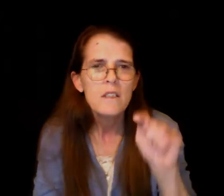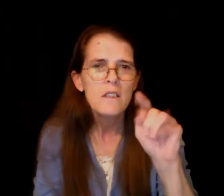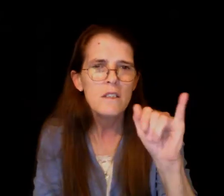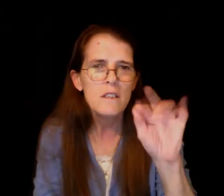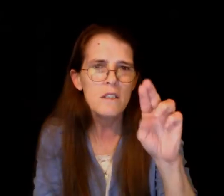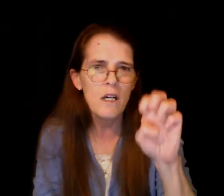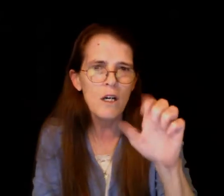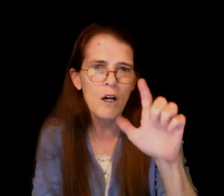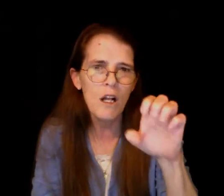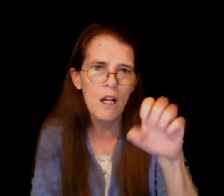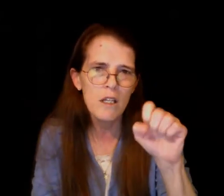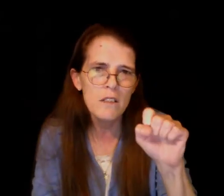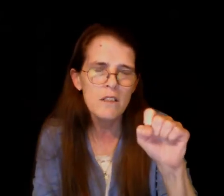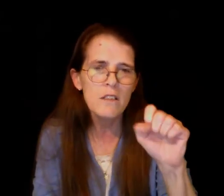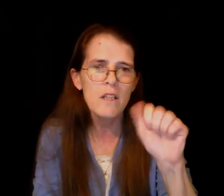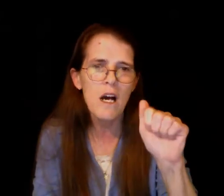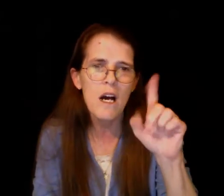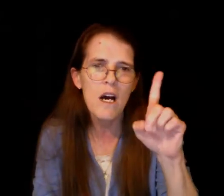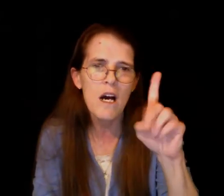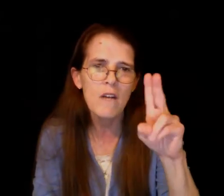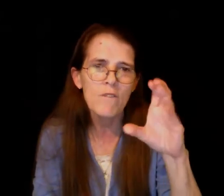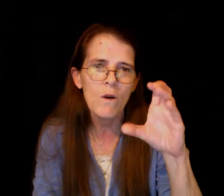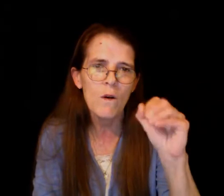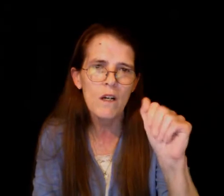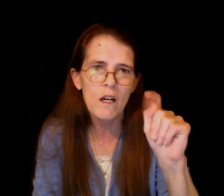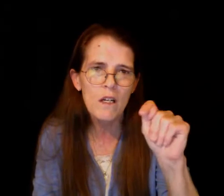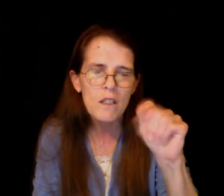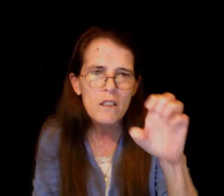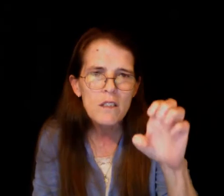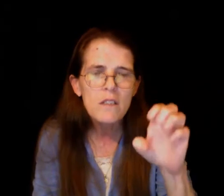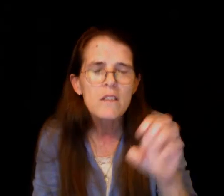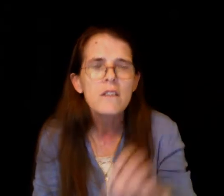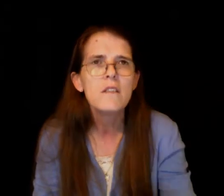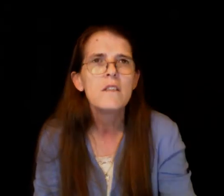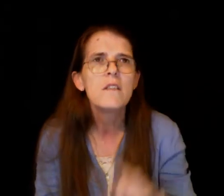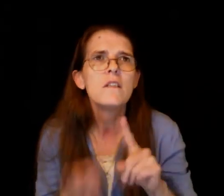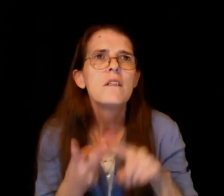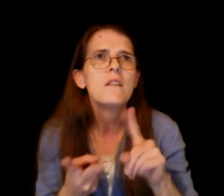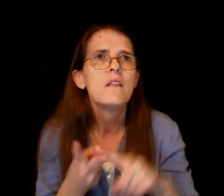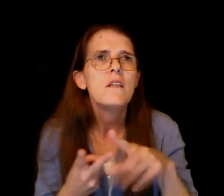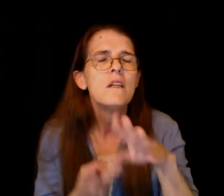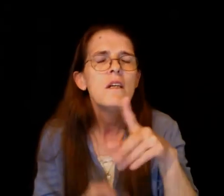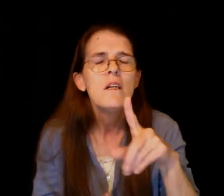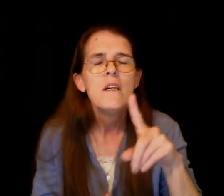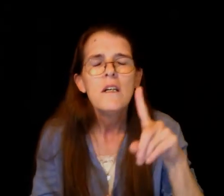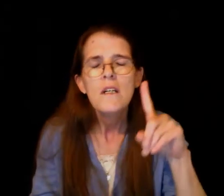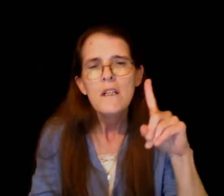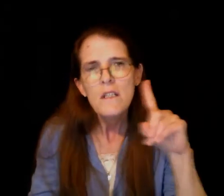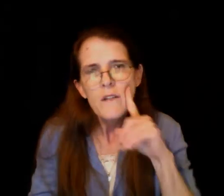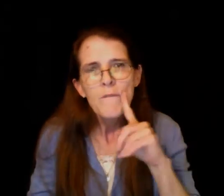Can you get some milk? I'm hungry. You messy. Why didn't you just bring your food upstairs?